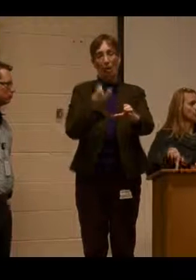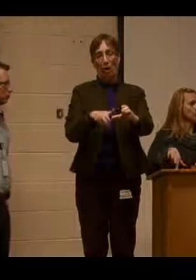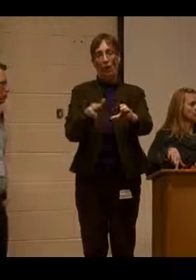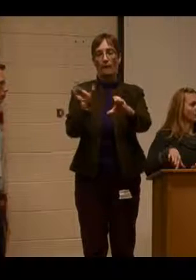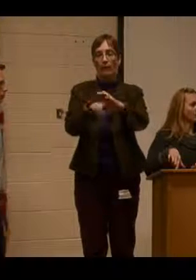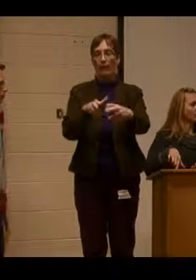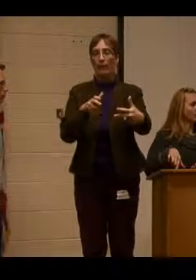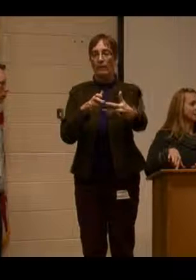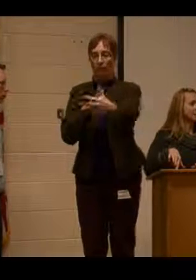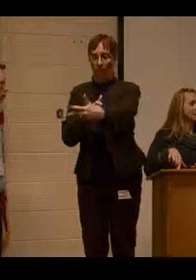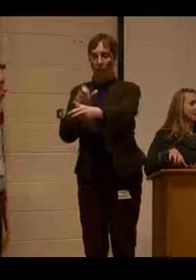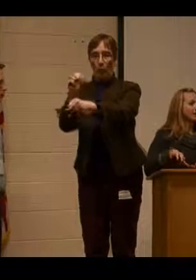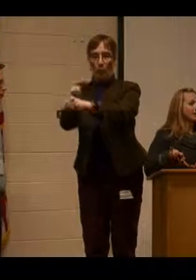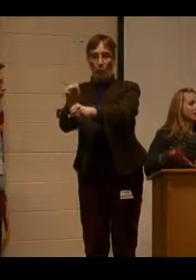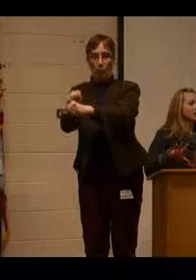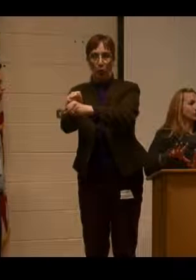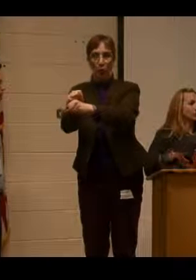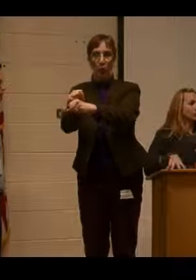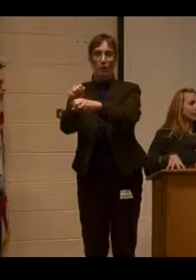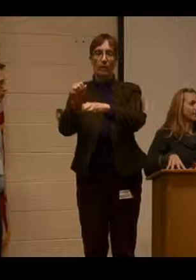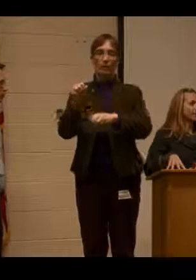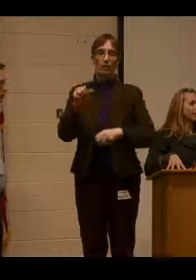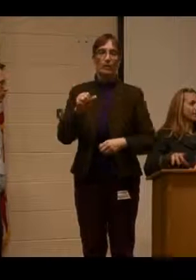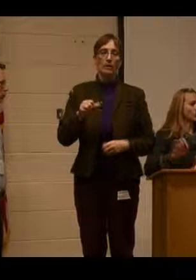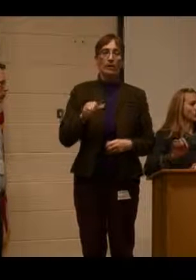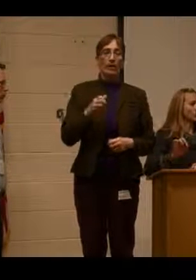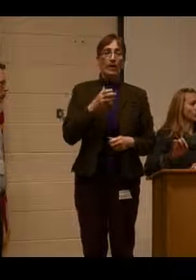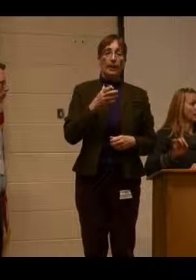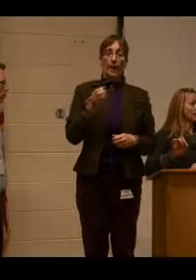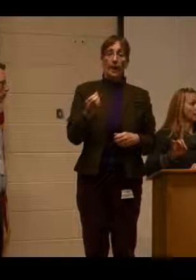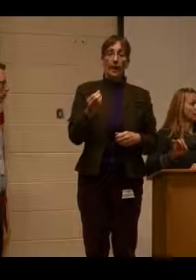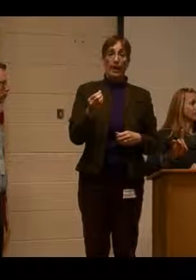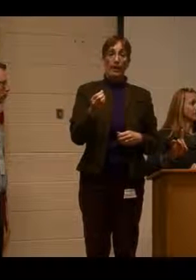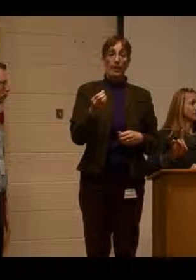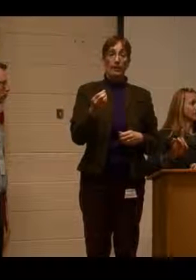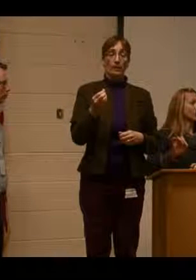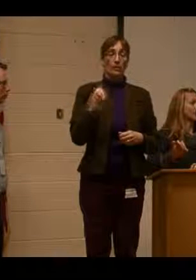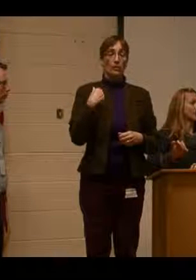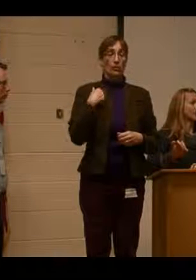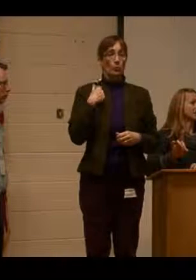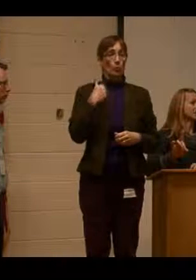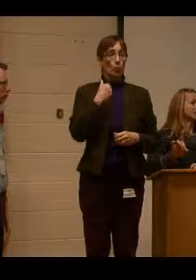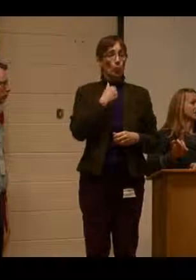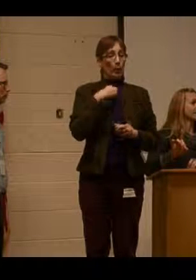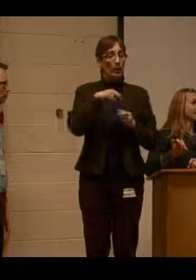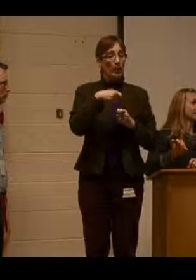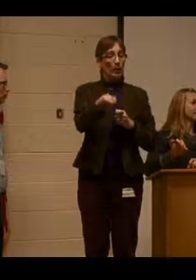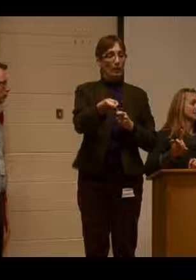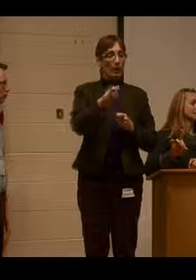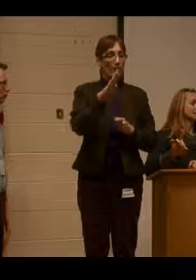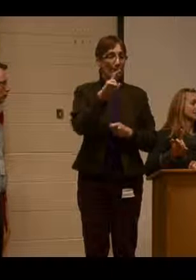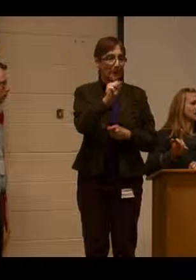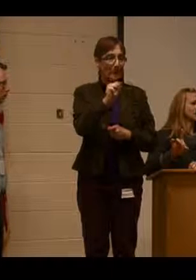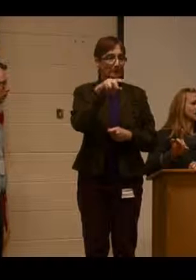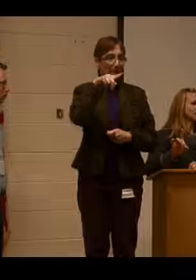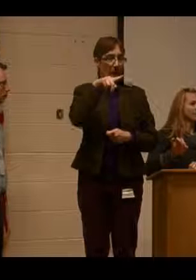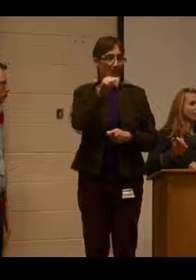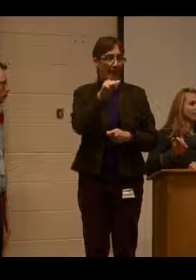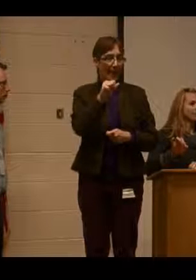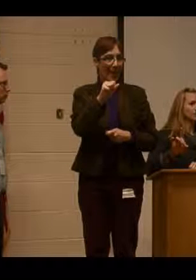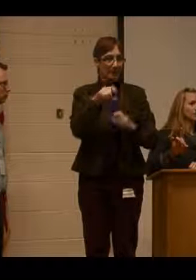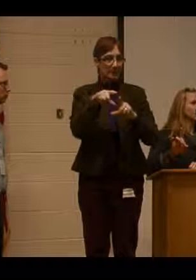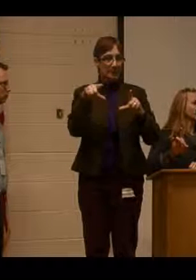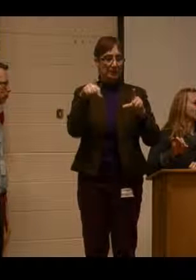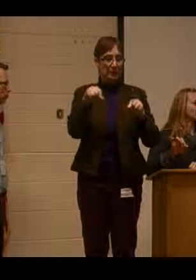and we provide them for a one-time only a bus pass, and the pass has, I think, 22